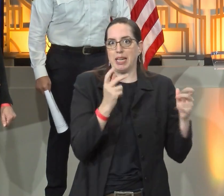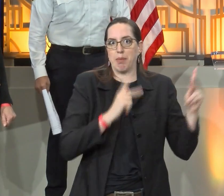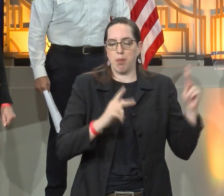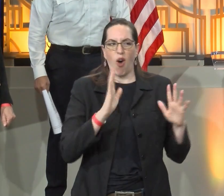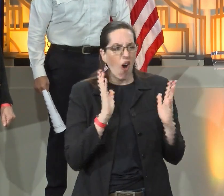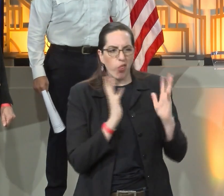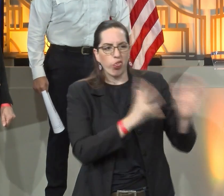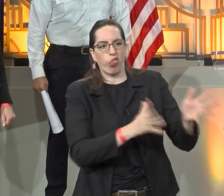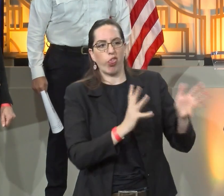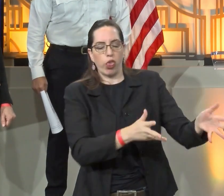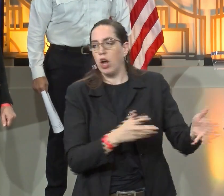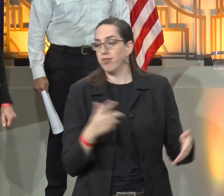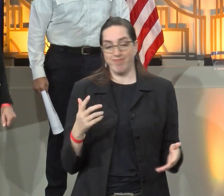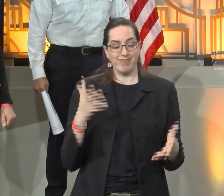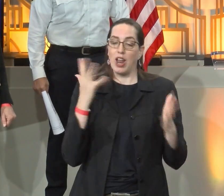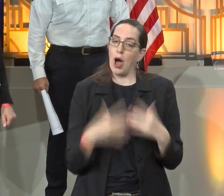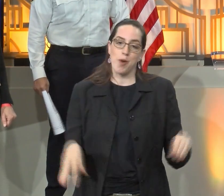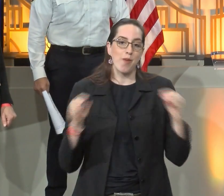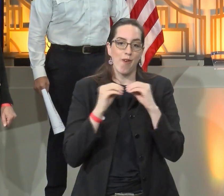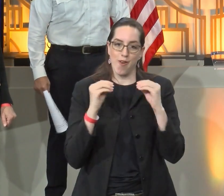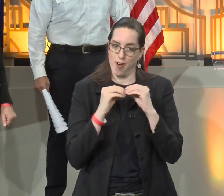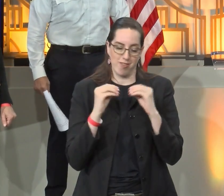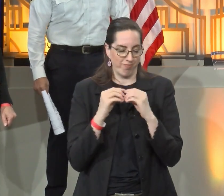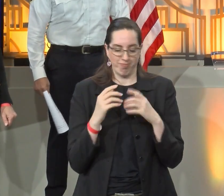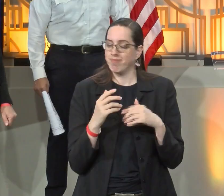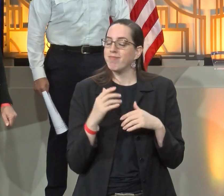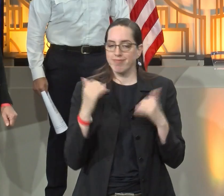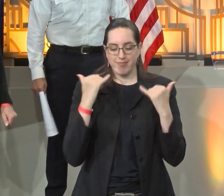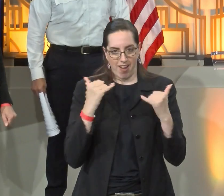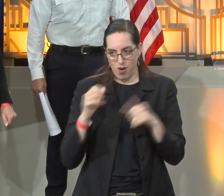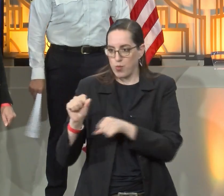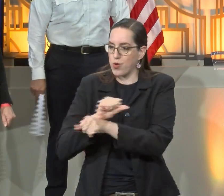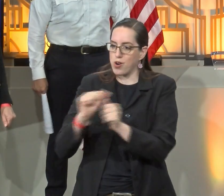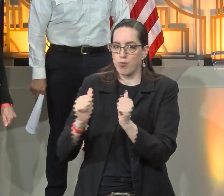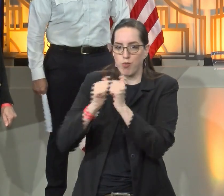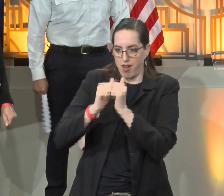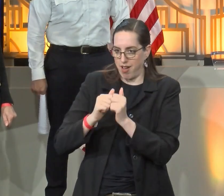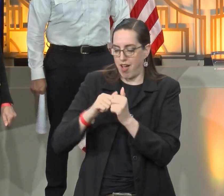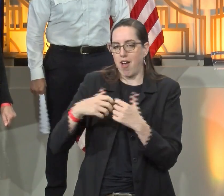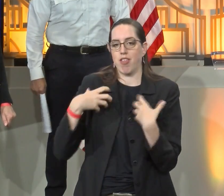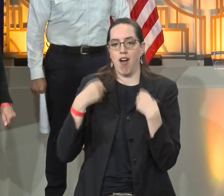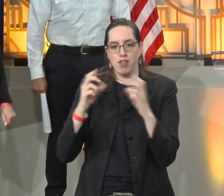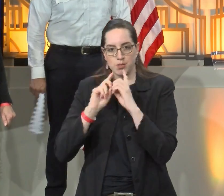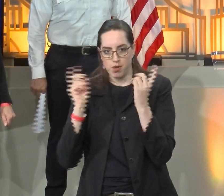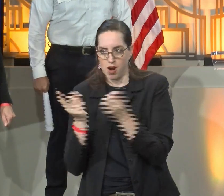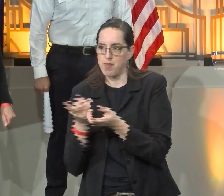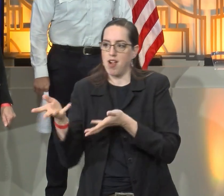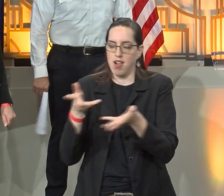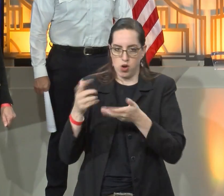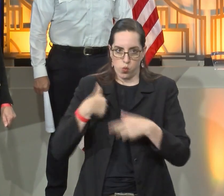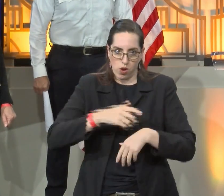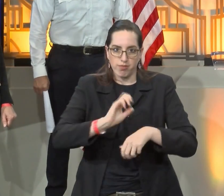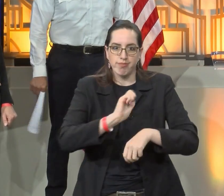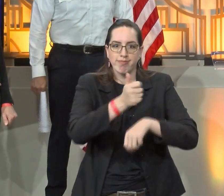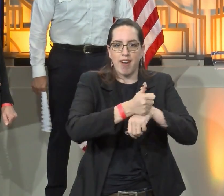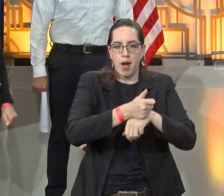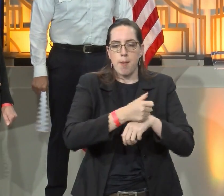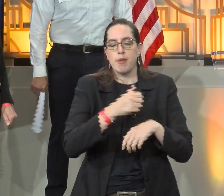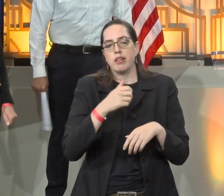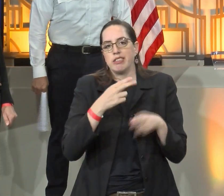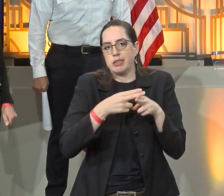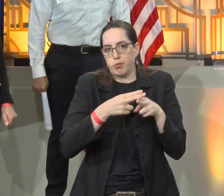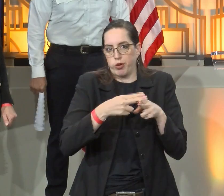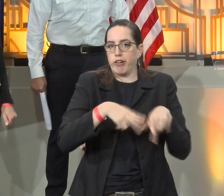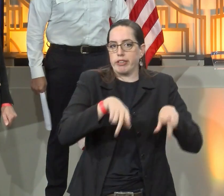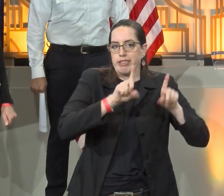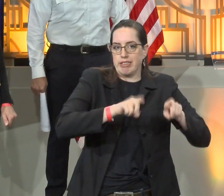that are listening, we are forgotten no more. Working with the Houston Health Department, we will have a mobile testing site at